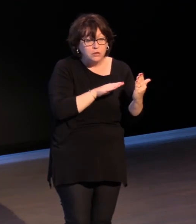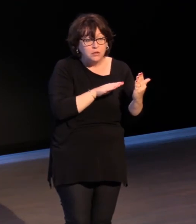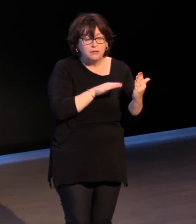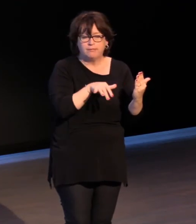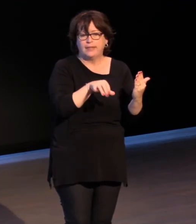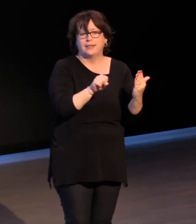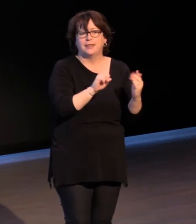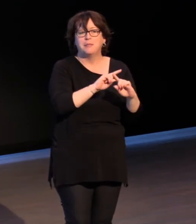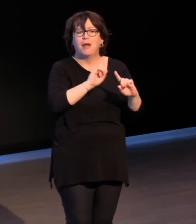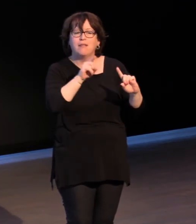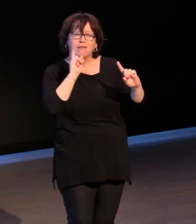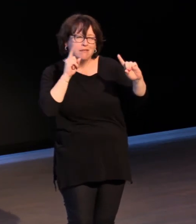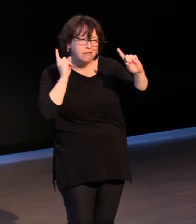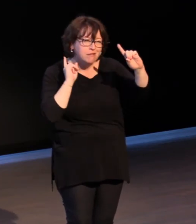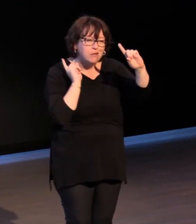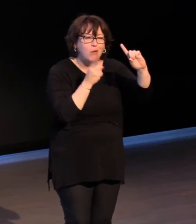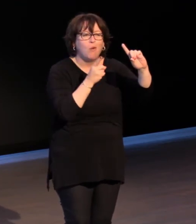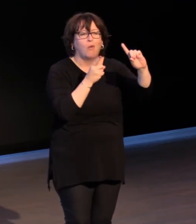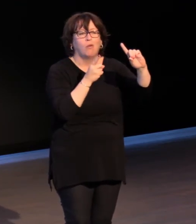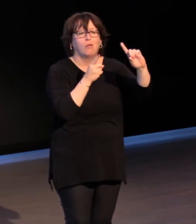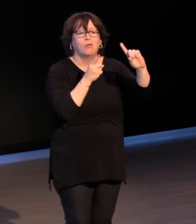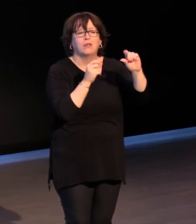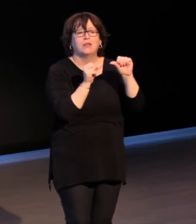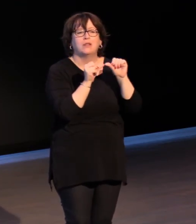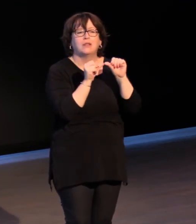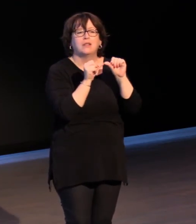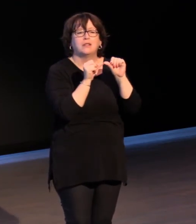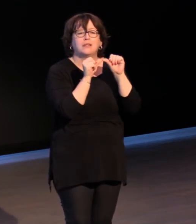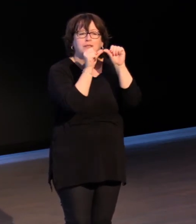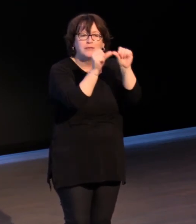they aim at the revival of the empathy.